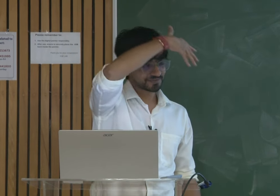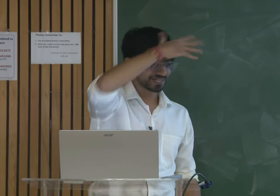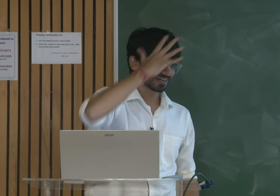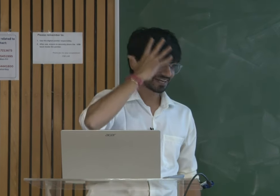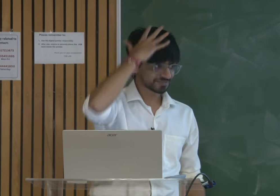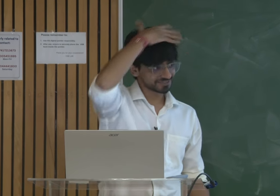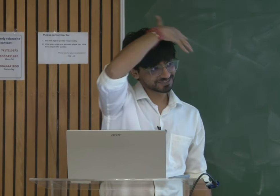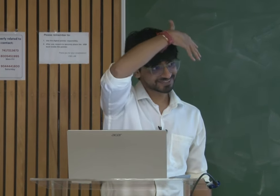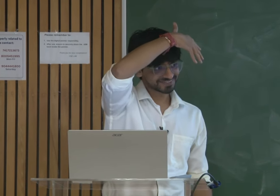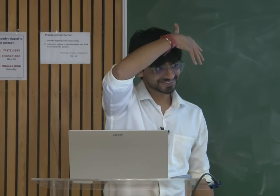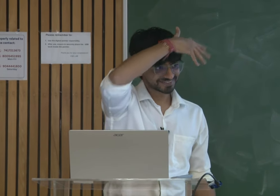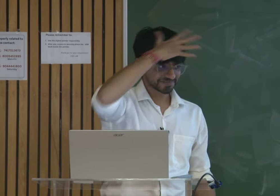My sign name is this.